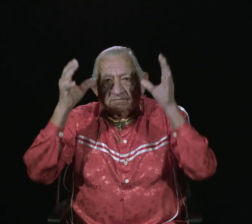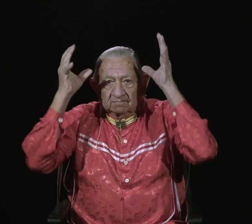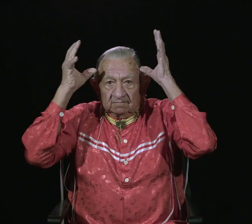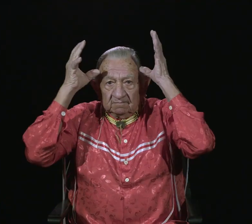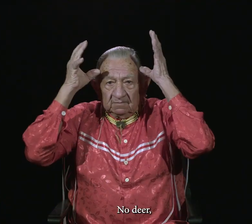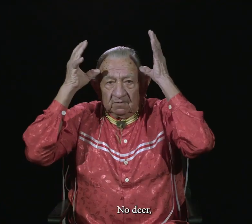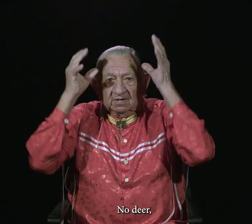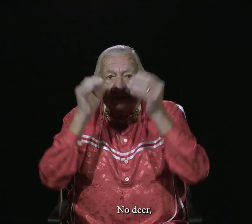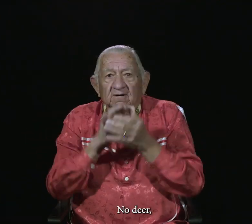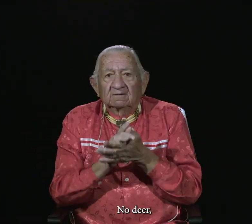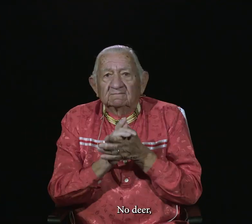No deer.